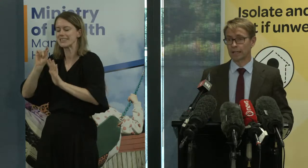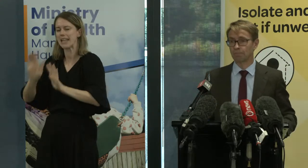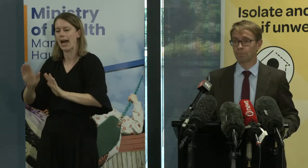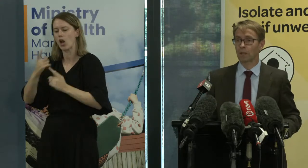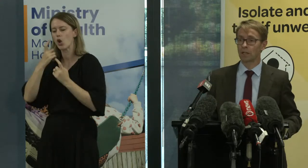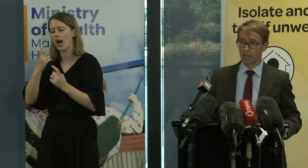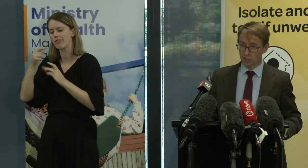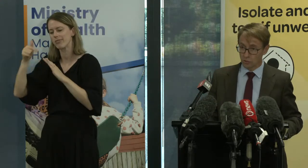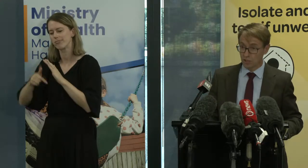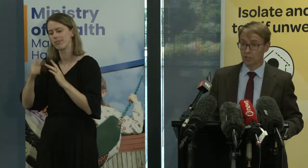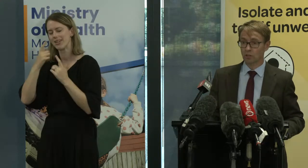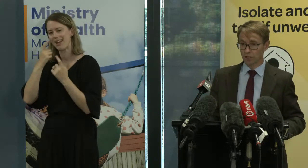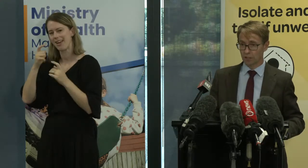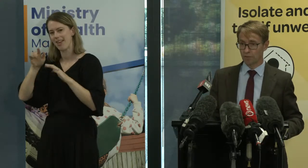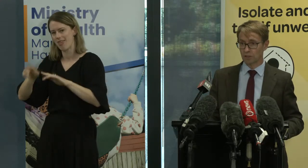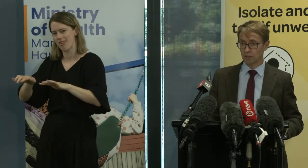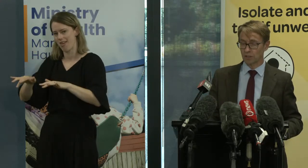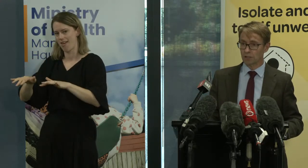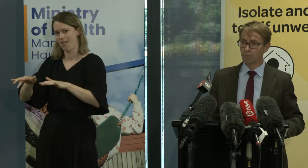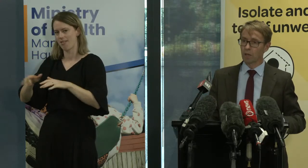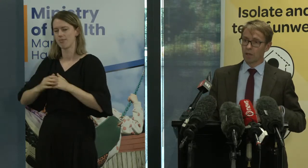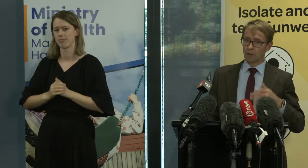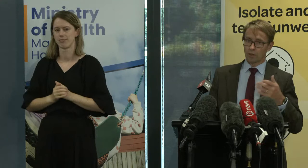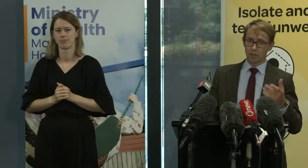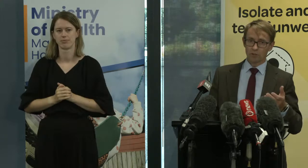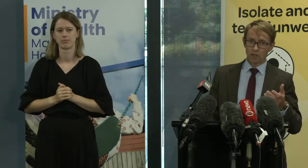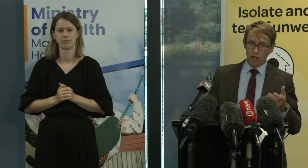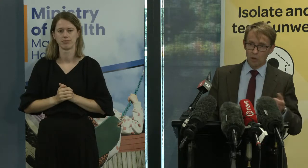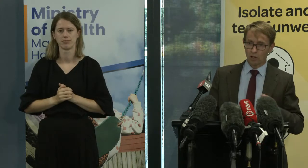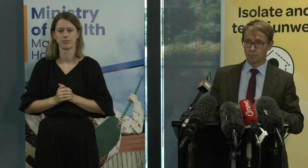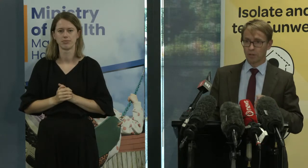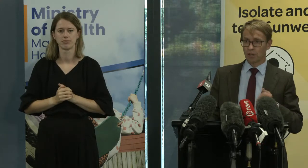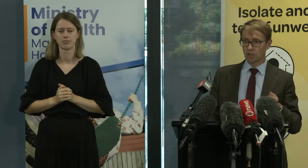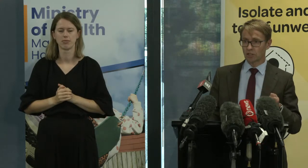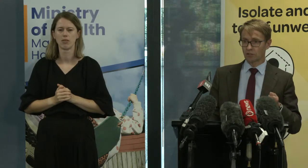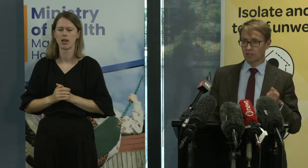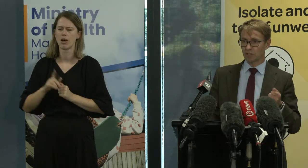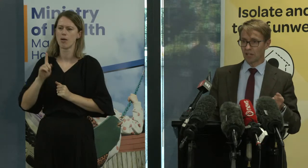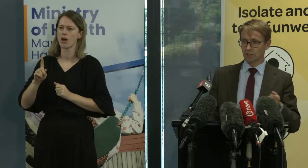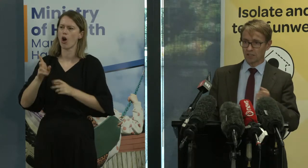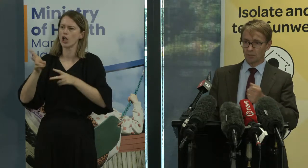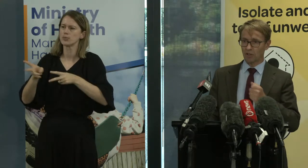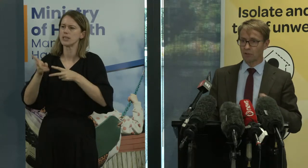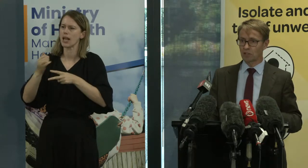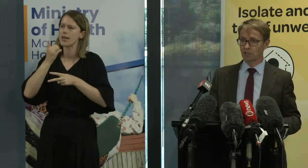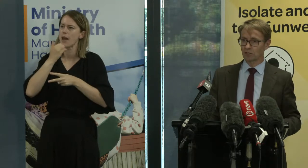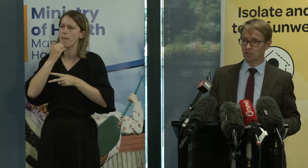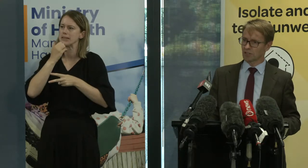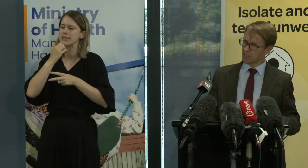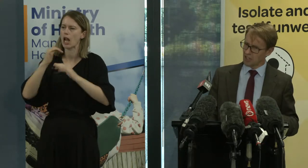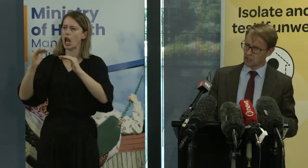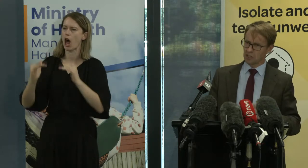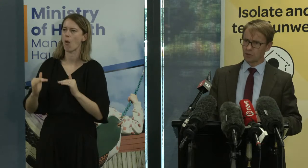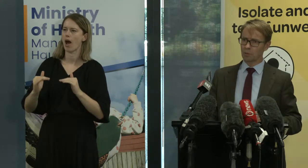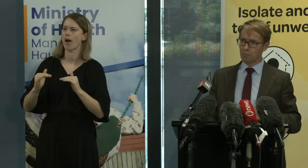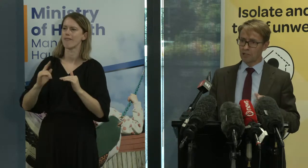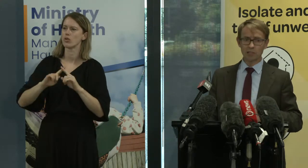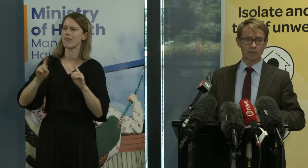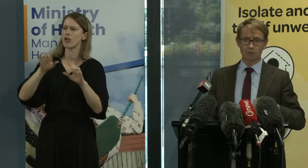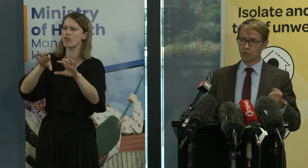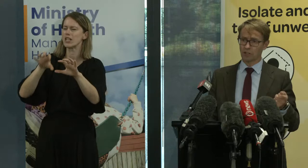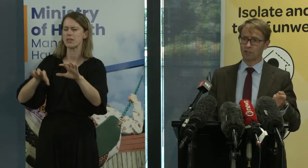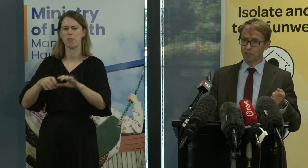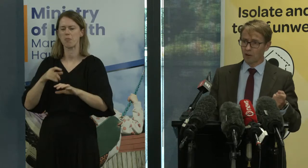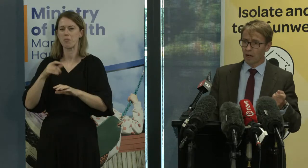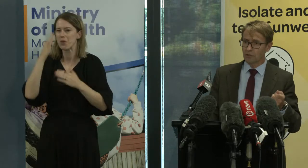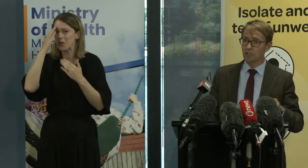in aged residential care facilities. The lower hospitalisation rates out in some of our regions is actually a little bit puzzling,